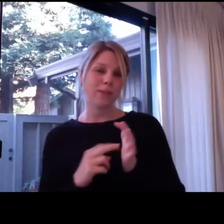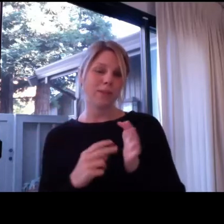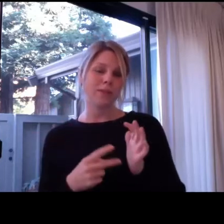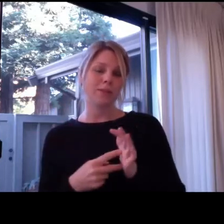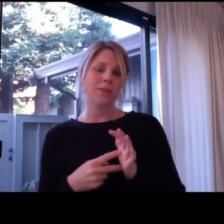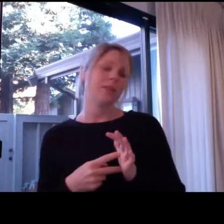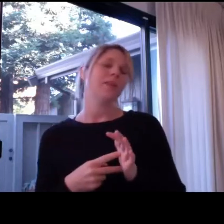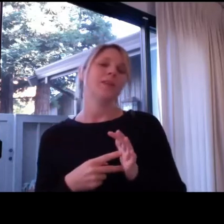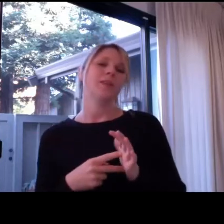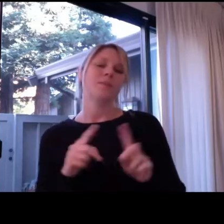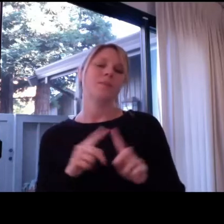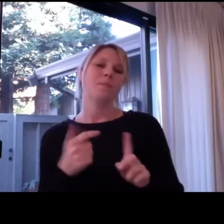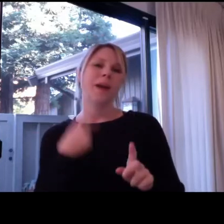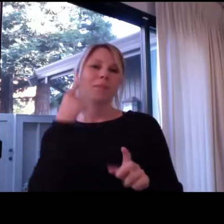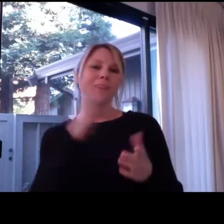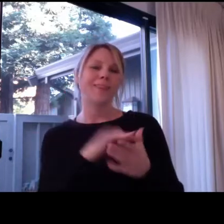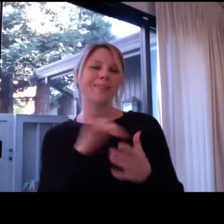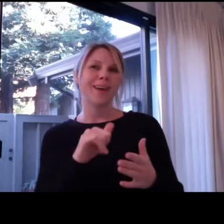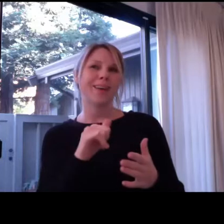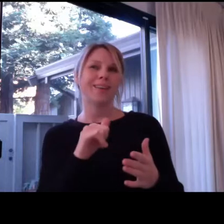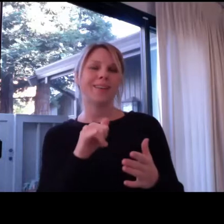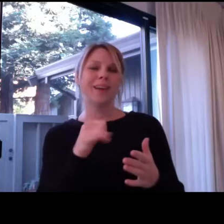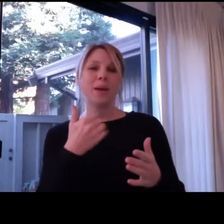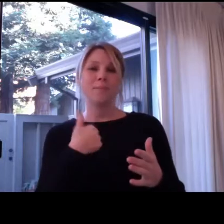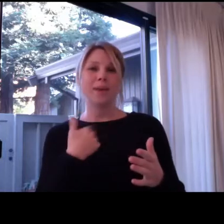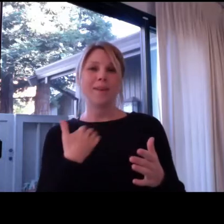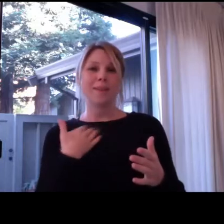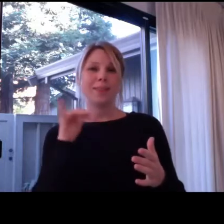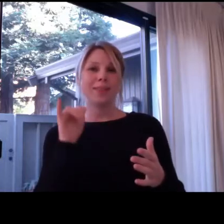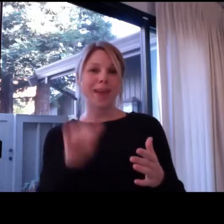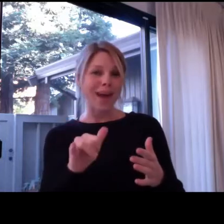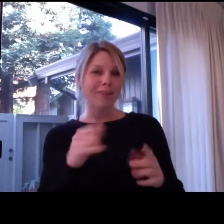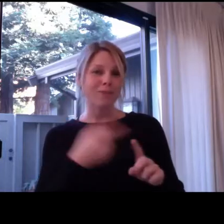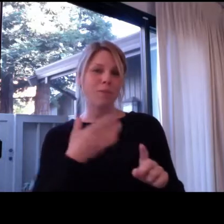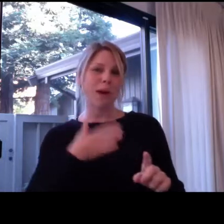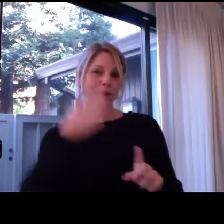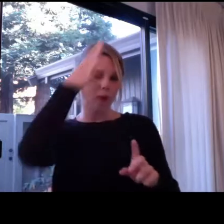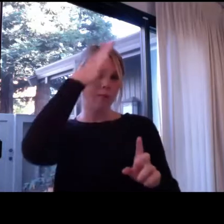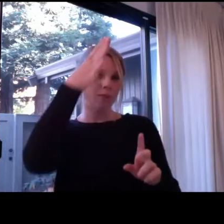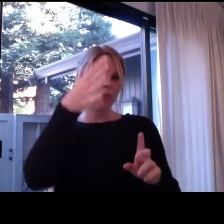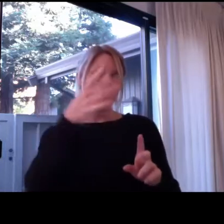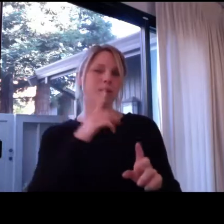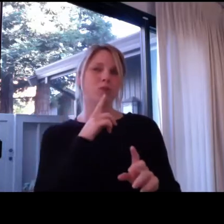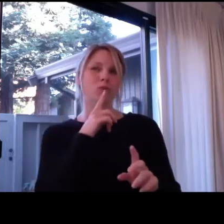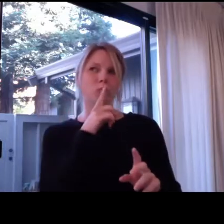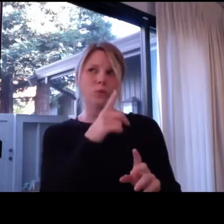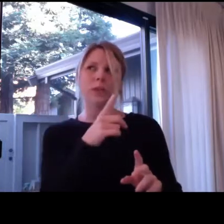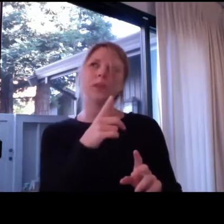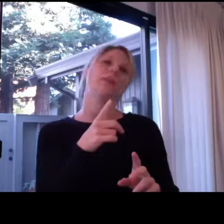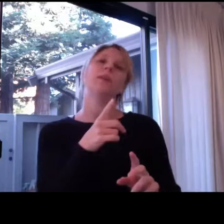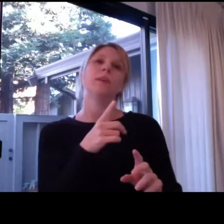means. But I believe that me having that from my grandfather,